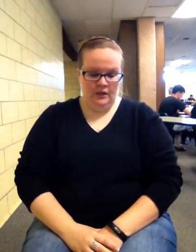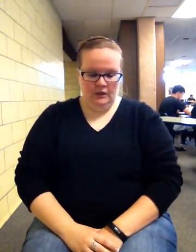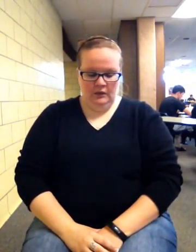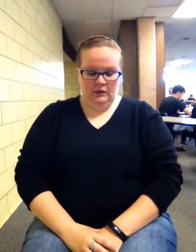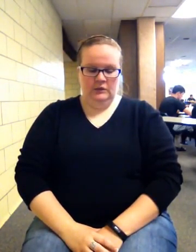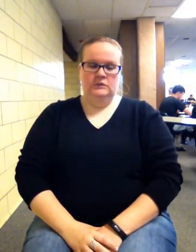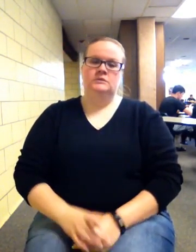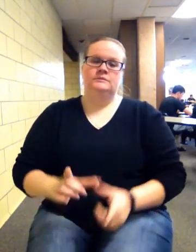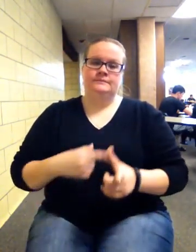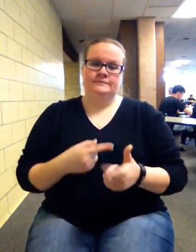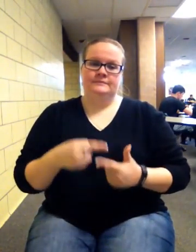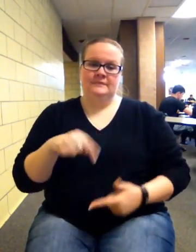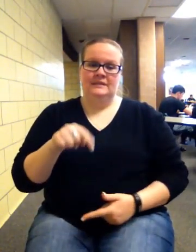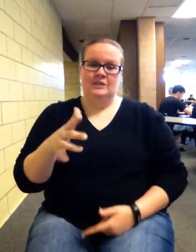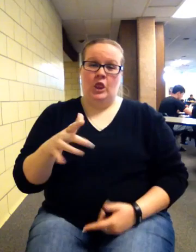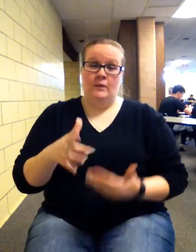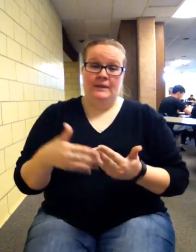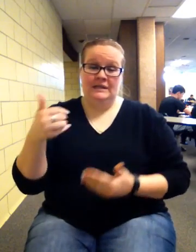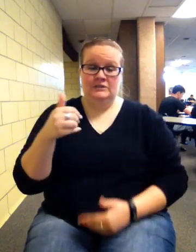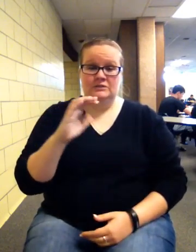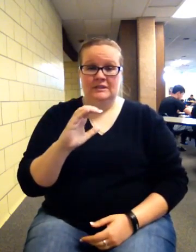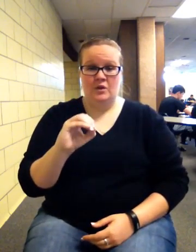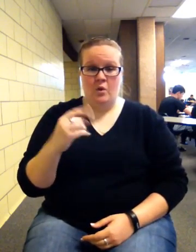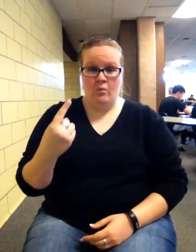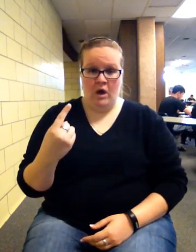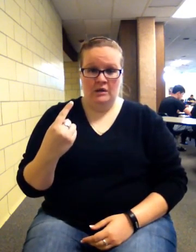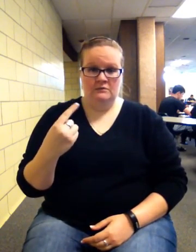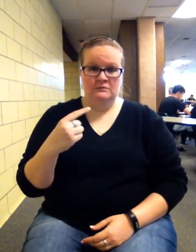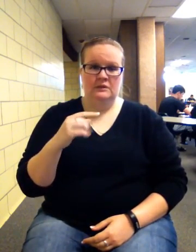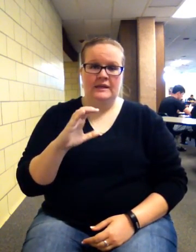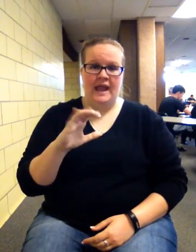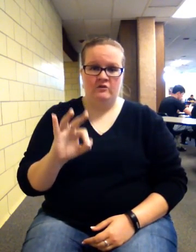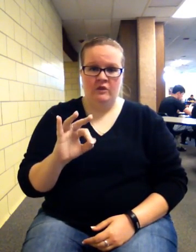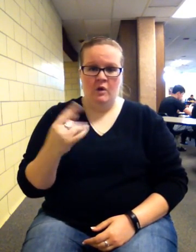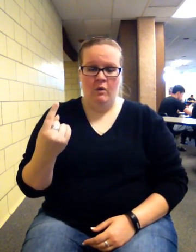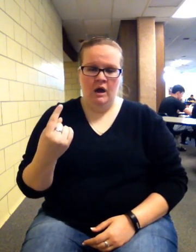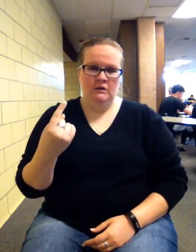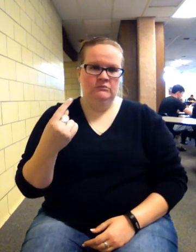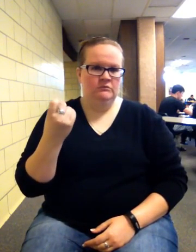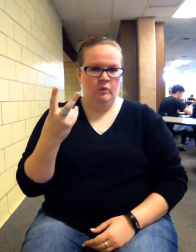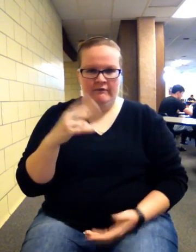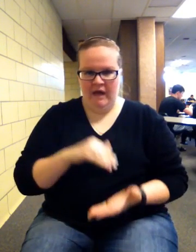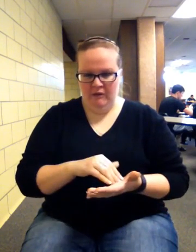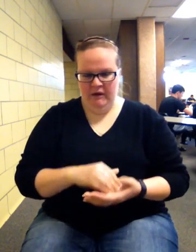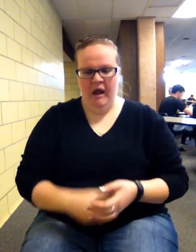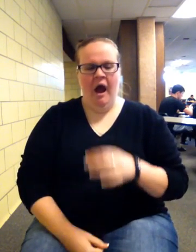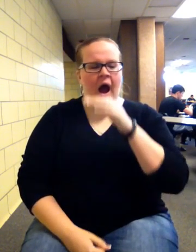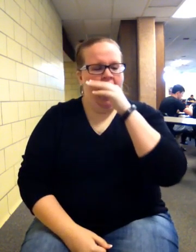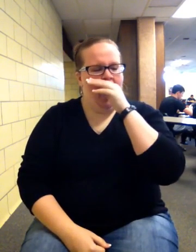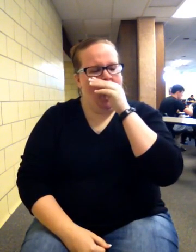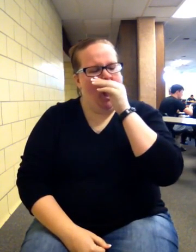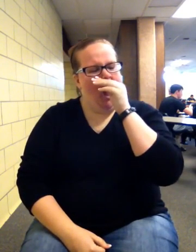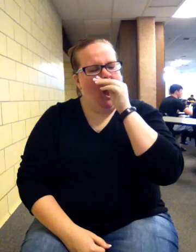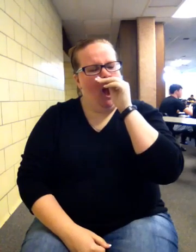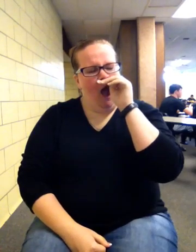Then this one's a little bit easier. So CO1, cash flow number one. The first cash flow I see is 12,000. So I can put in the